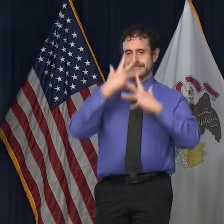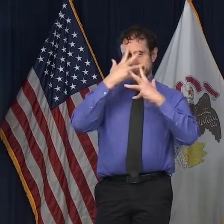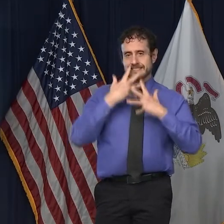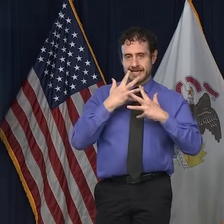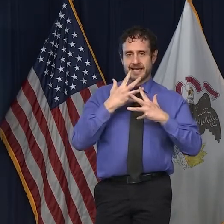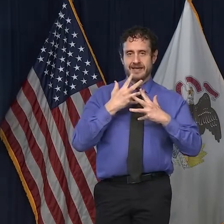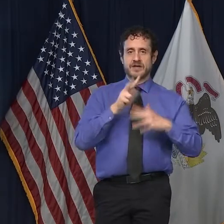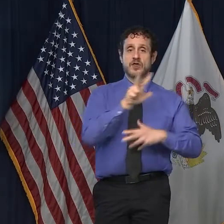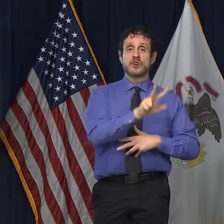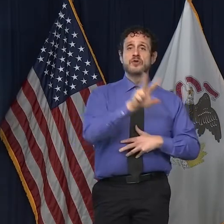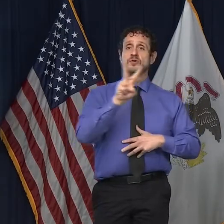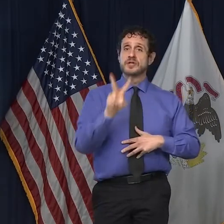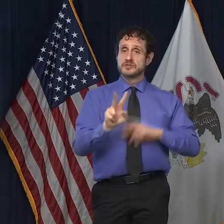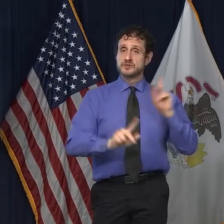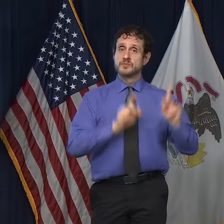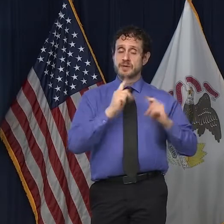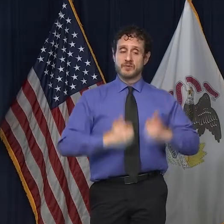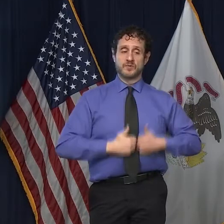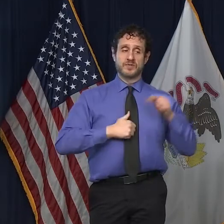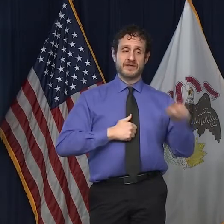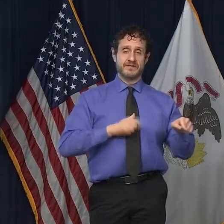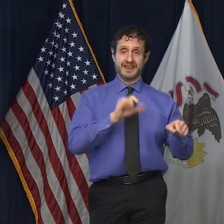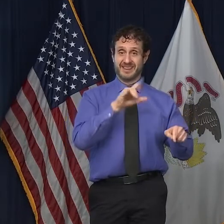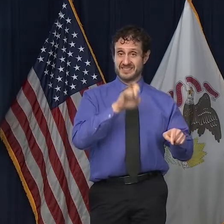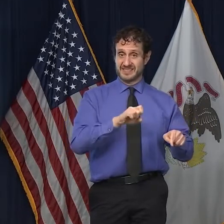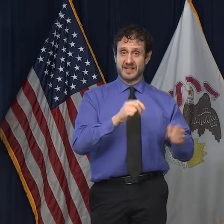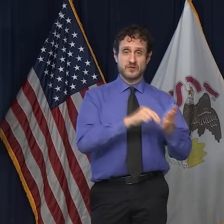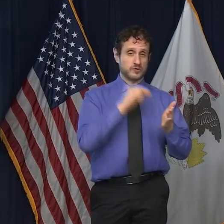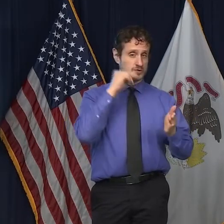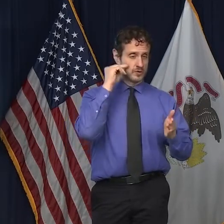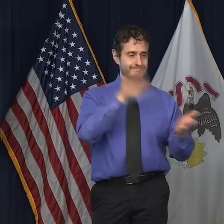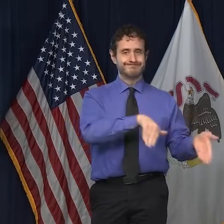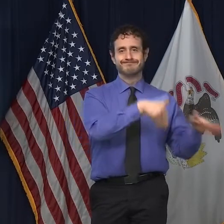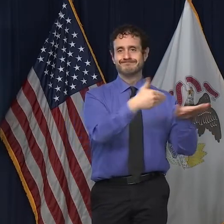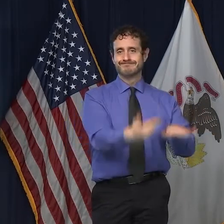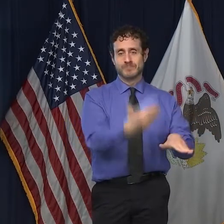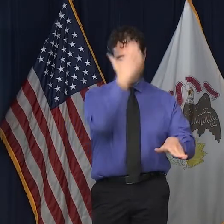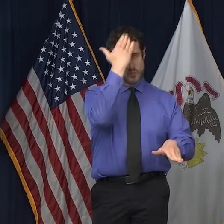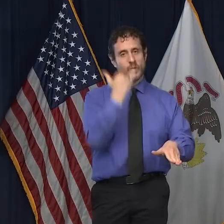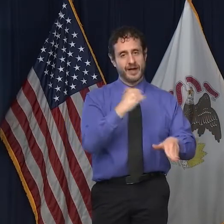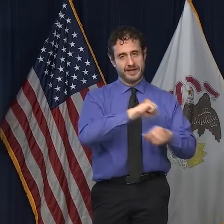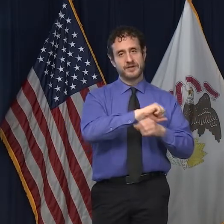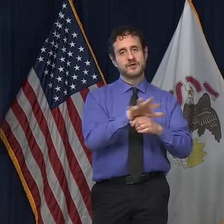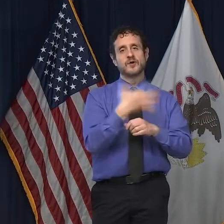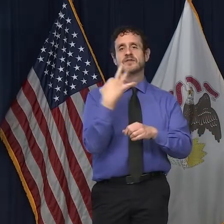lost 32 residents at LaSalle to COVID-19.